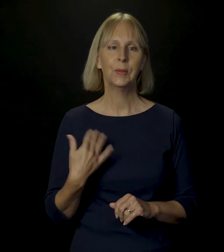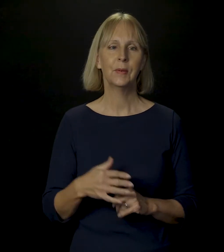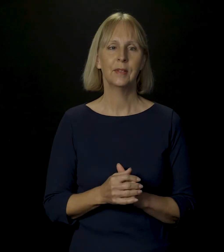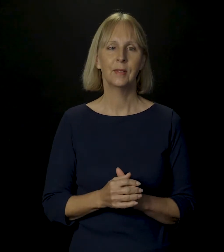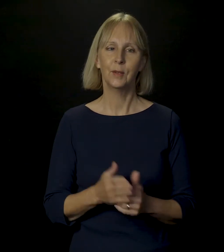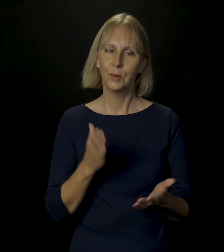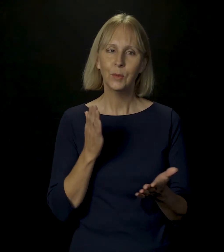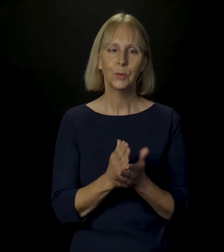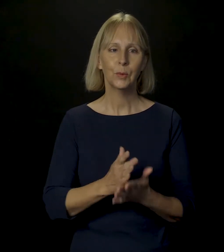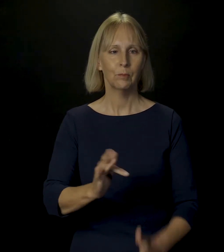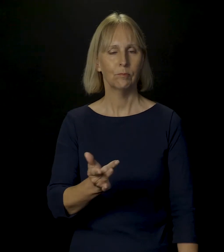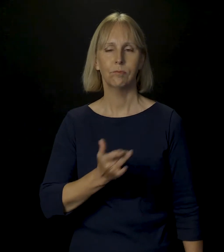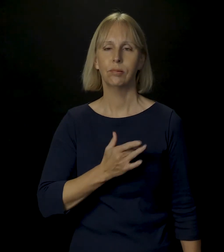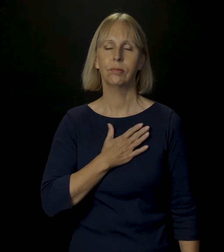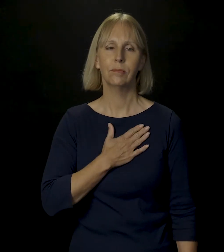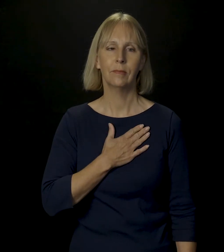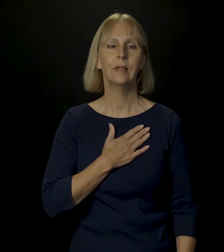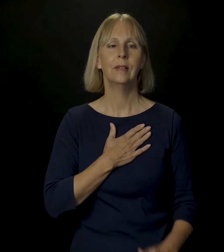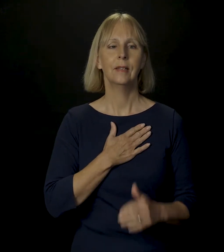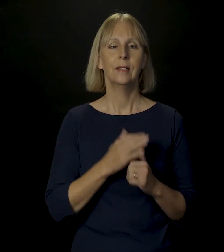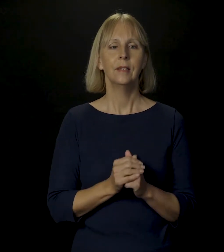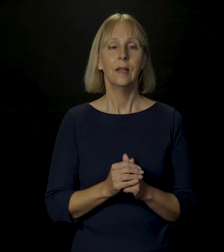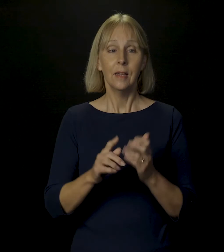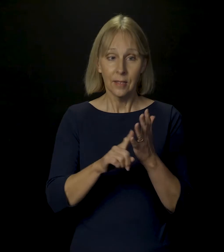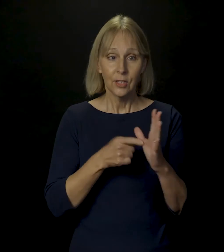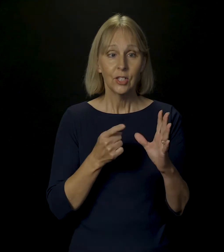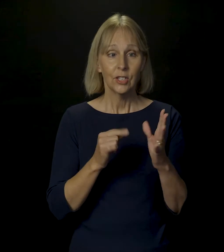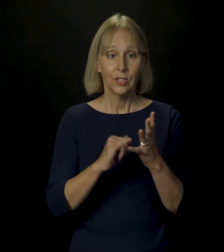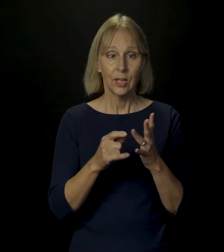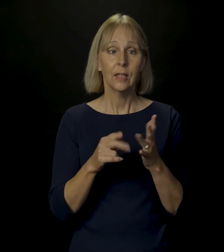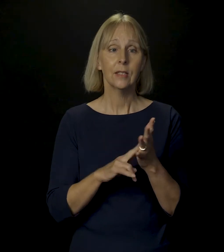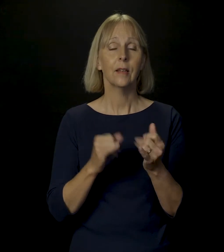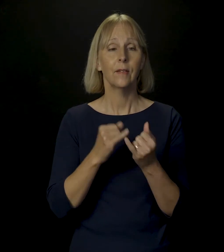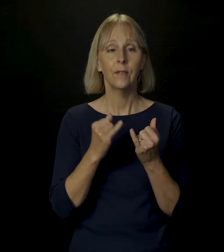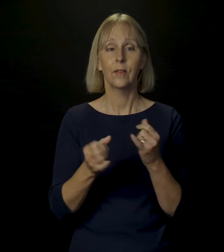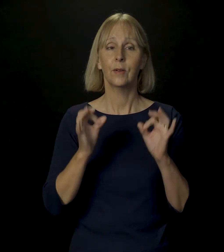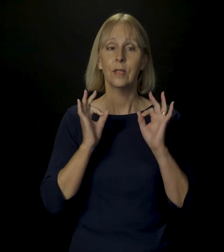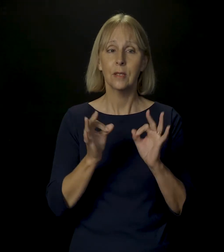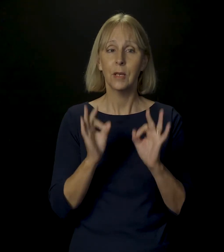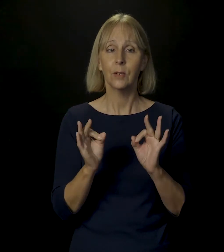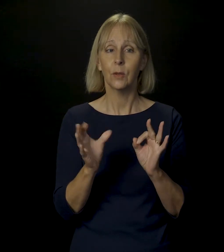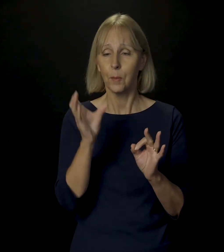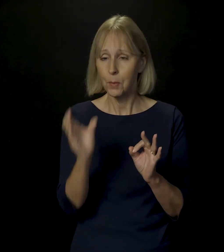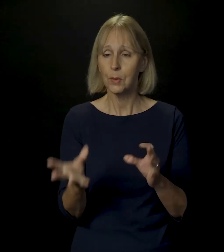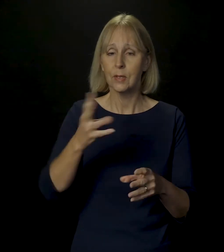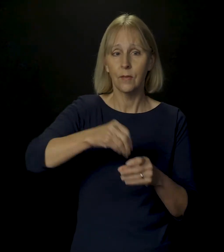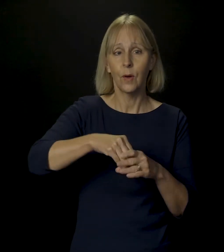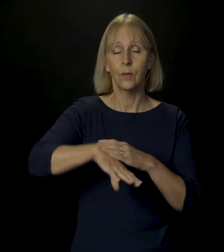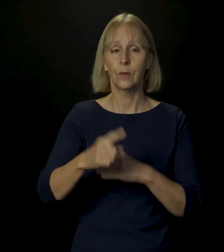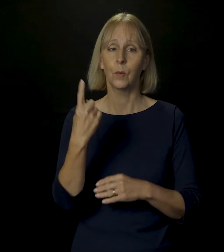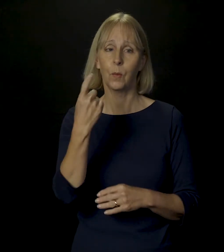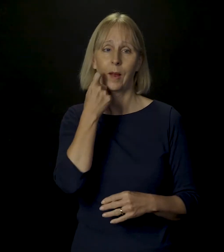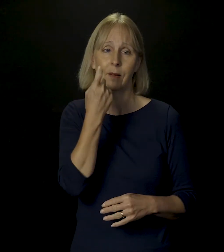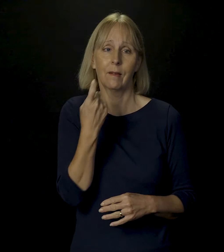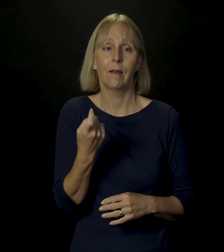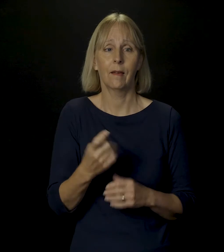Honestly That is absolutely Hitting me in the feels there Jason Is a very special part Of One Care And that